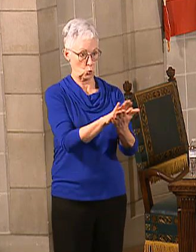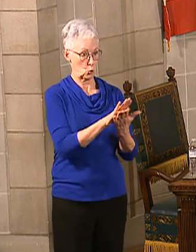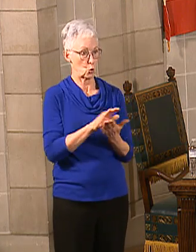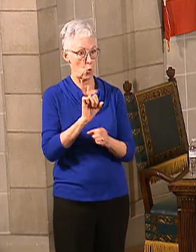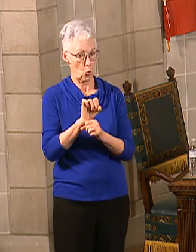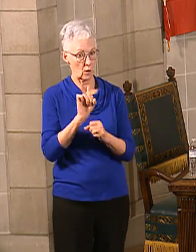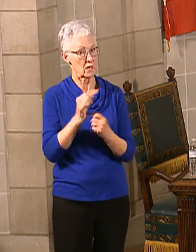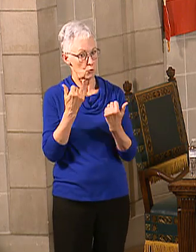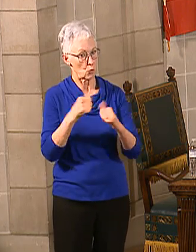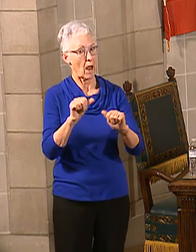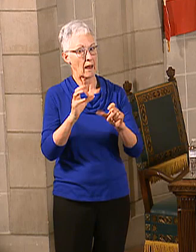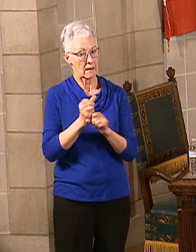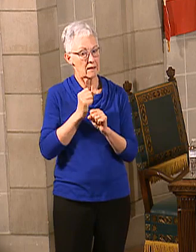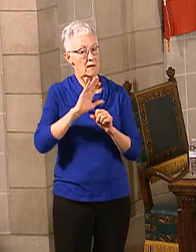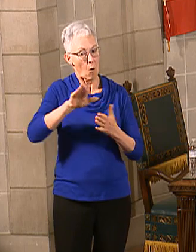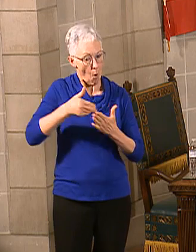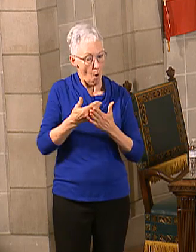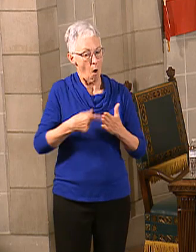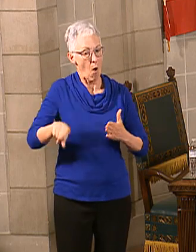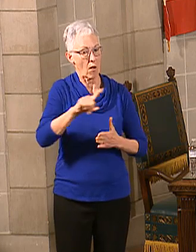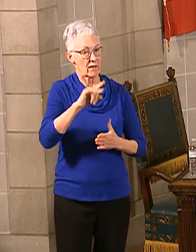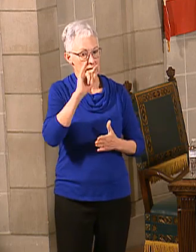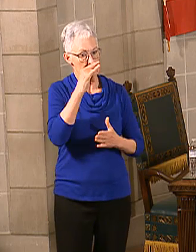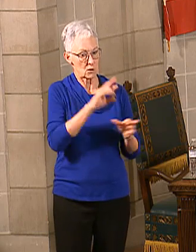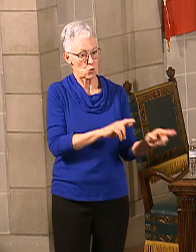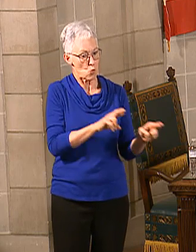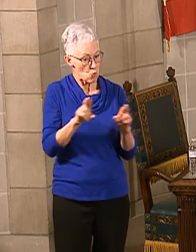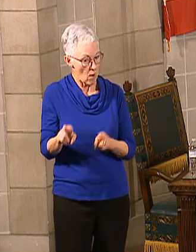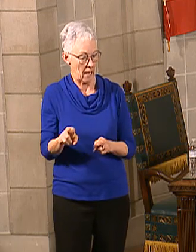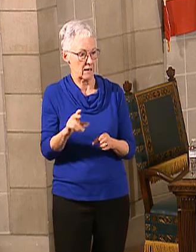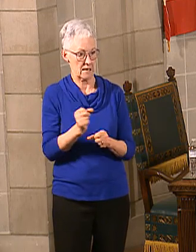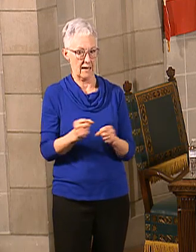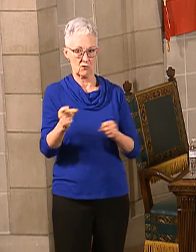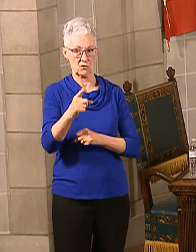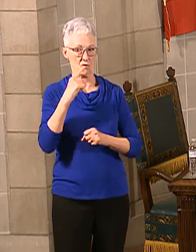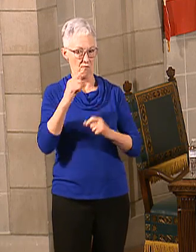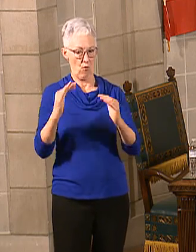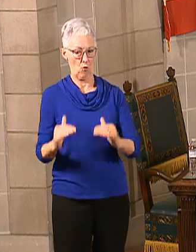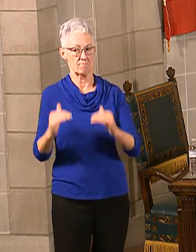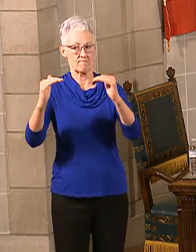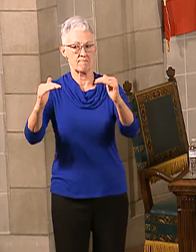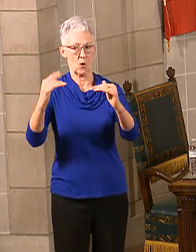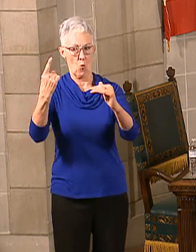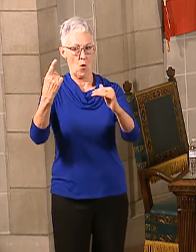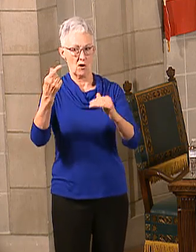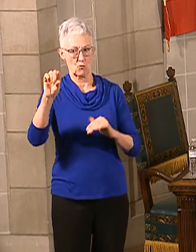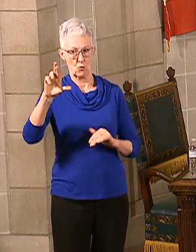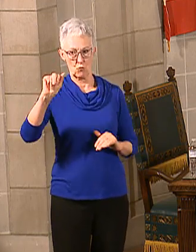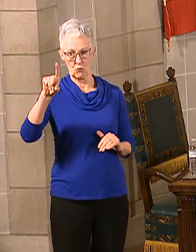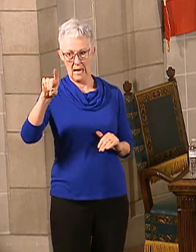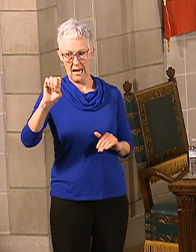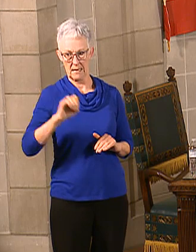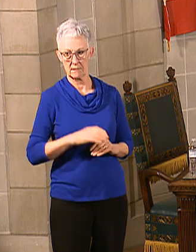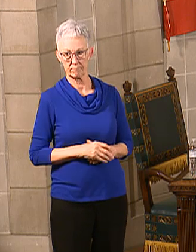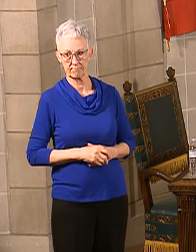sent around on a Facebook post of me saying kids are gonna have to repeat a grade, it's just absolutely not true. Don Walton's audio cut out. He just wanted you to comment on